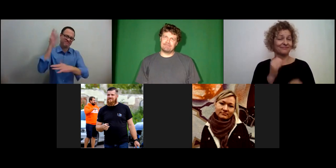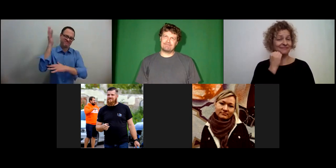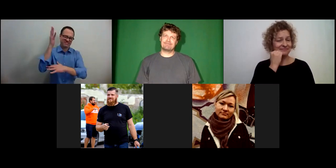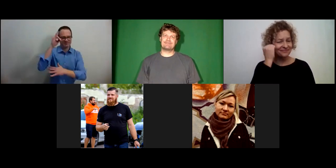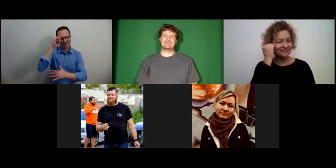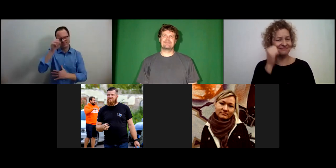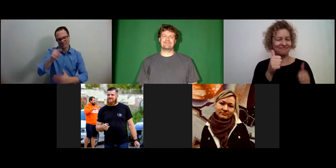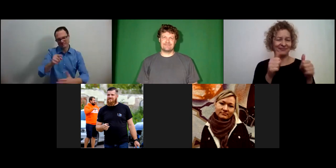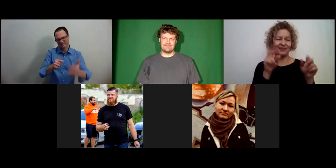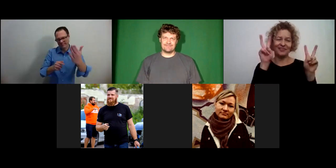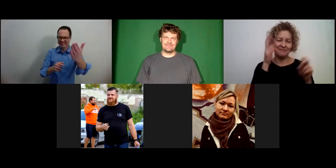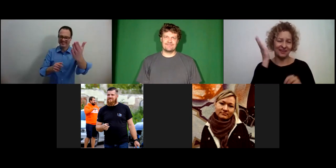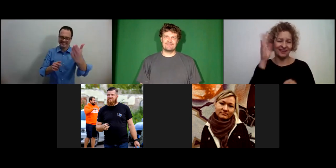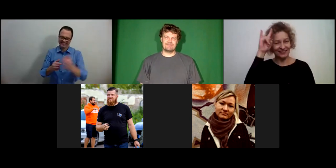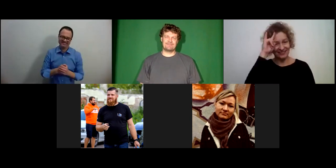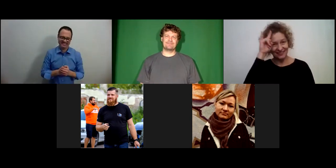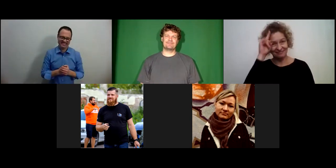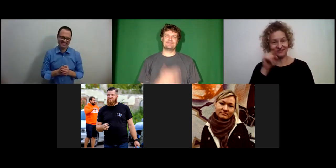Thank you so much, Miha.